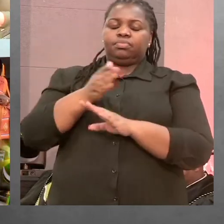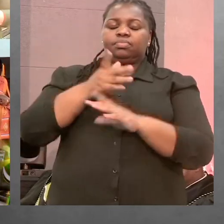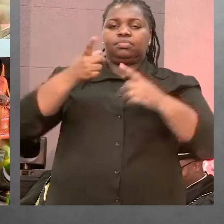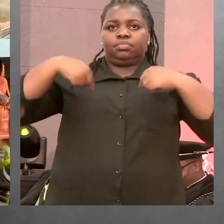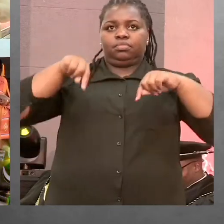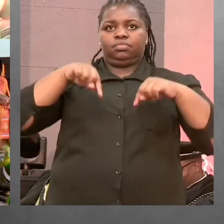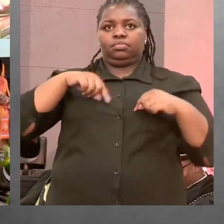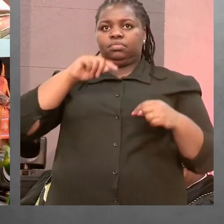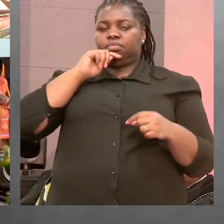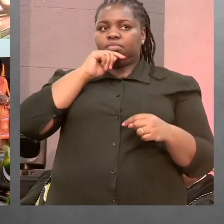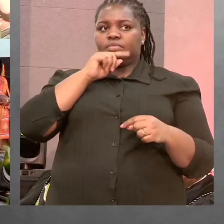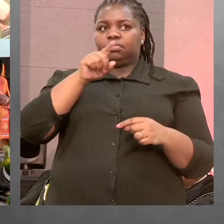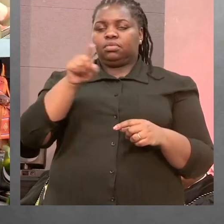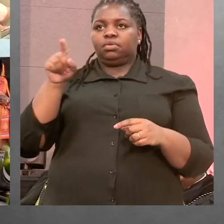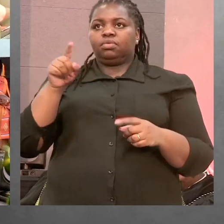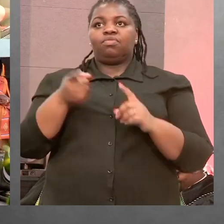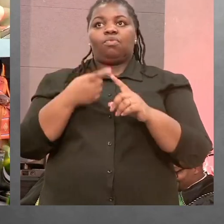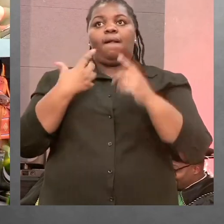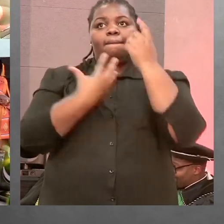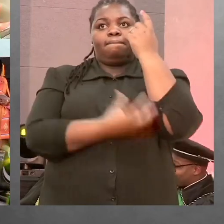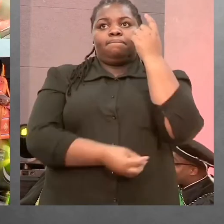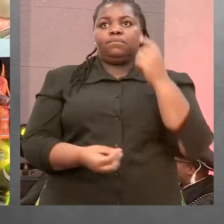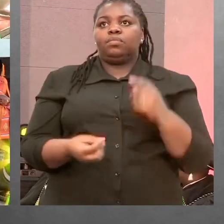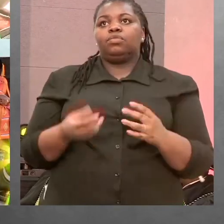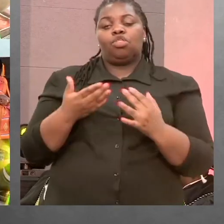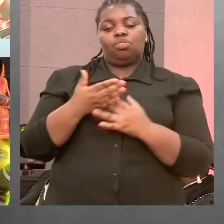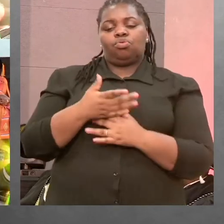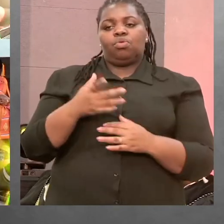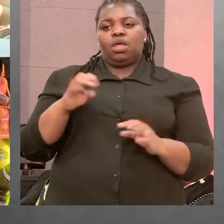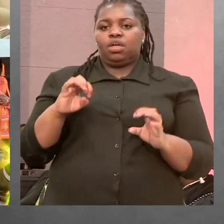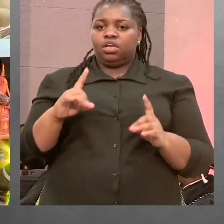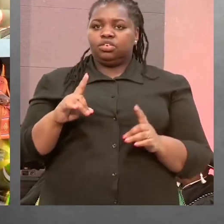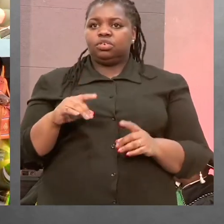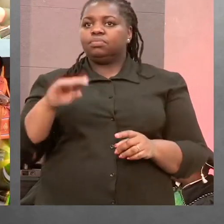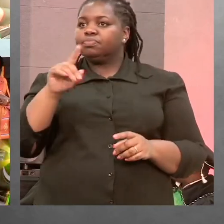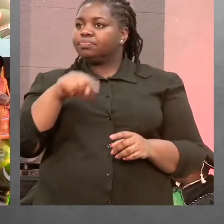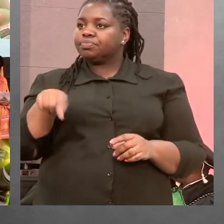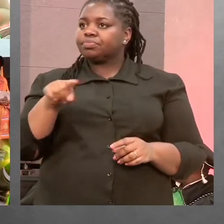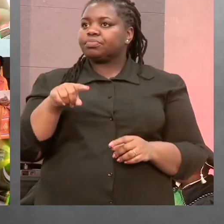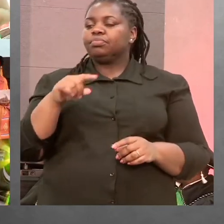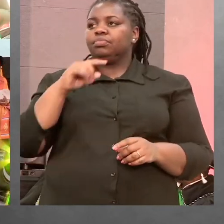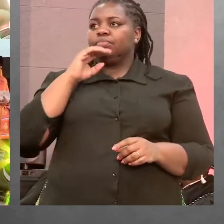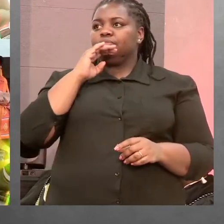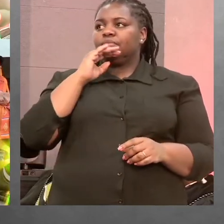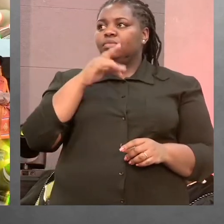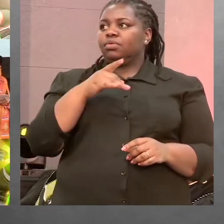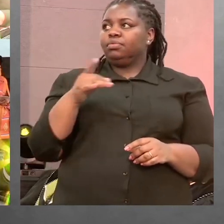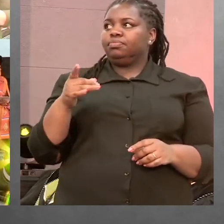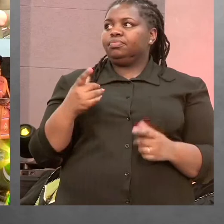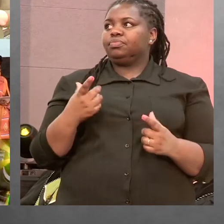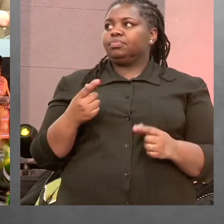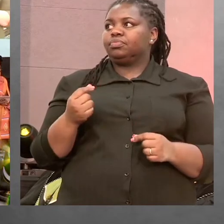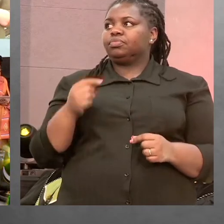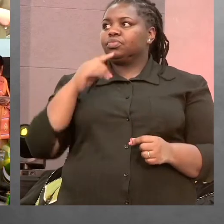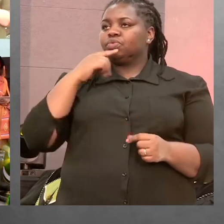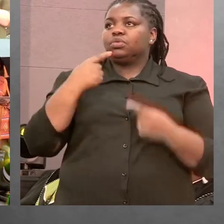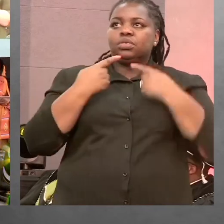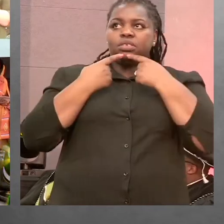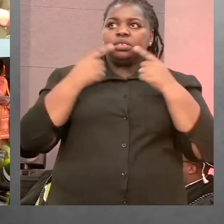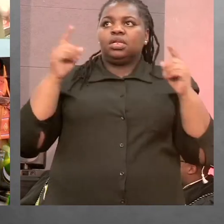were emancipated from poverty through education, and with the words of Horace Mann, who declared